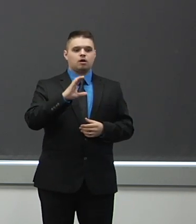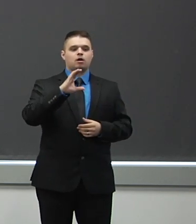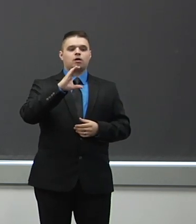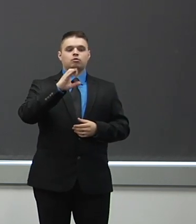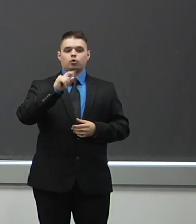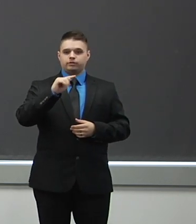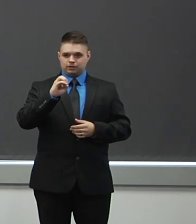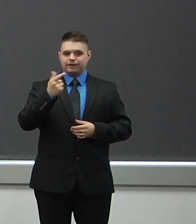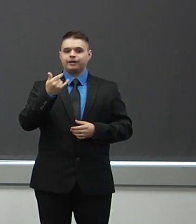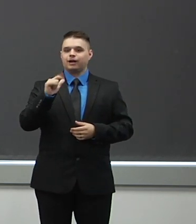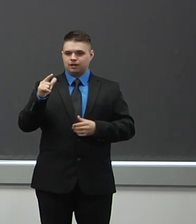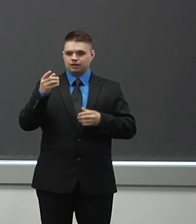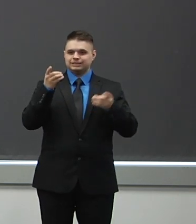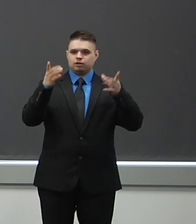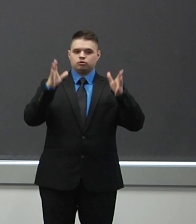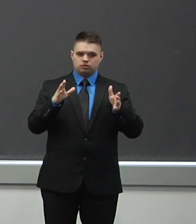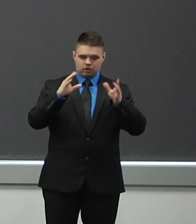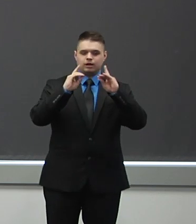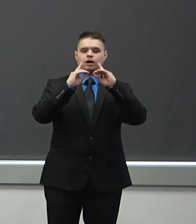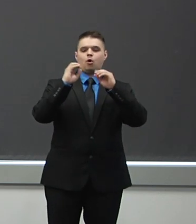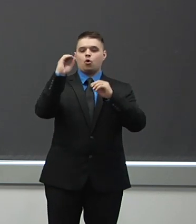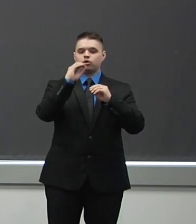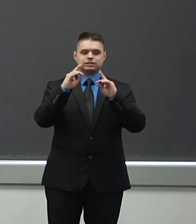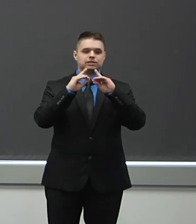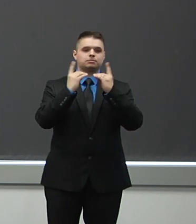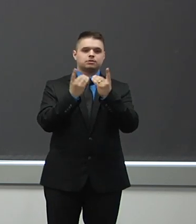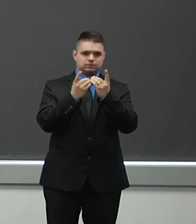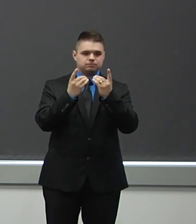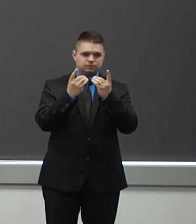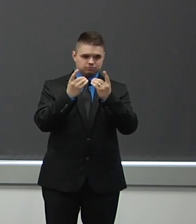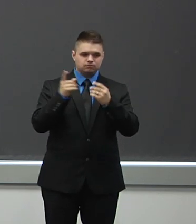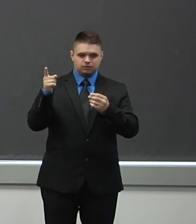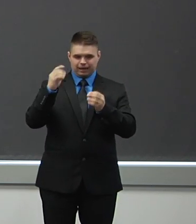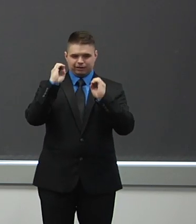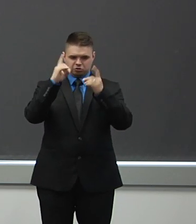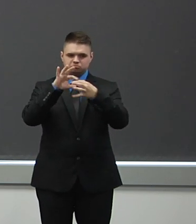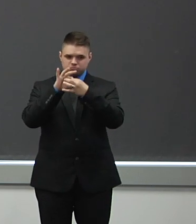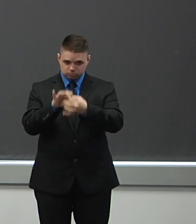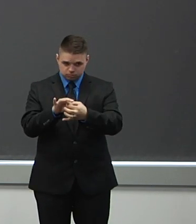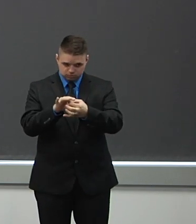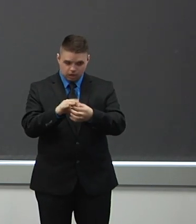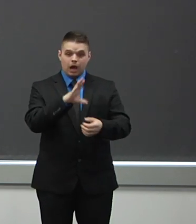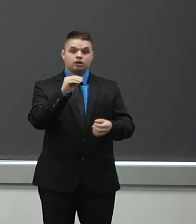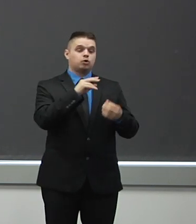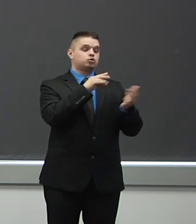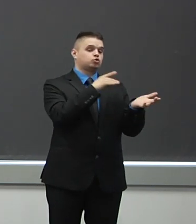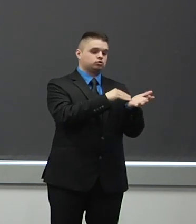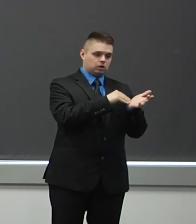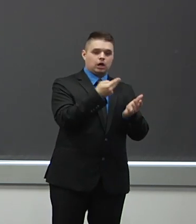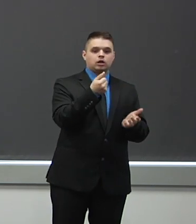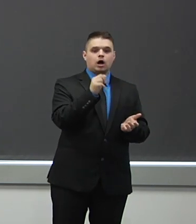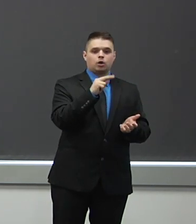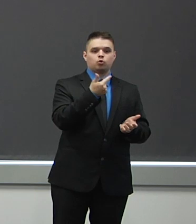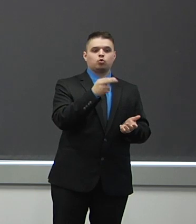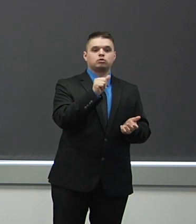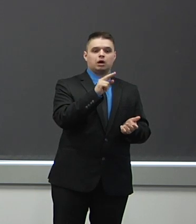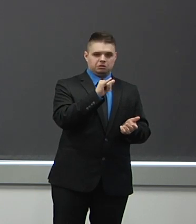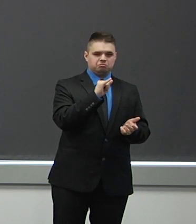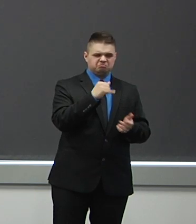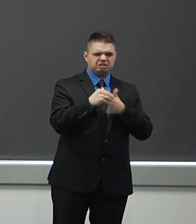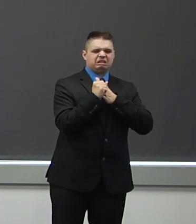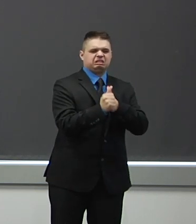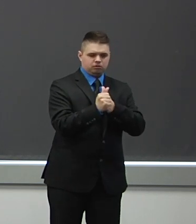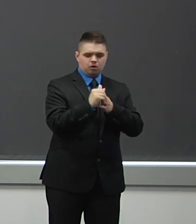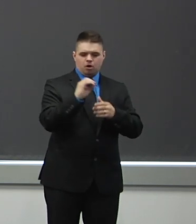Oregon Department of Education, and Dr. Dana Harganani, the Chief Medical Officer at the Oregon Health Authority. It